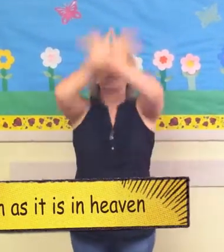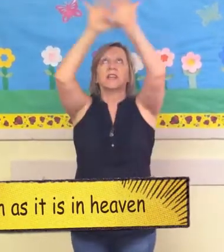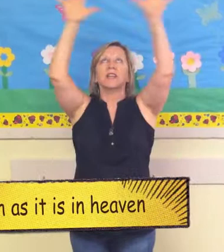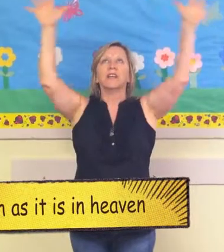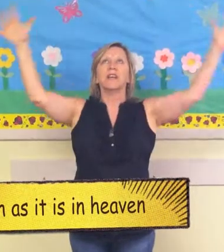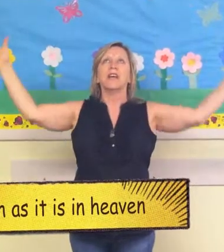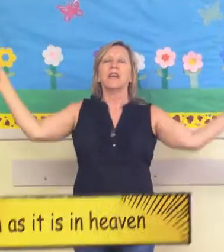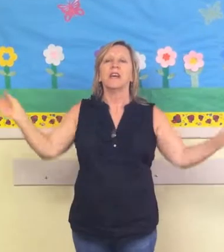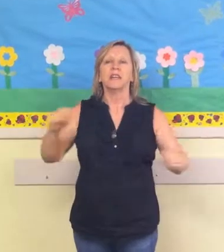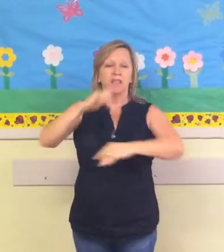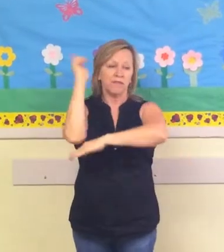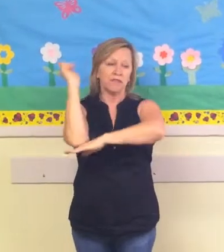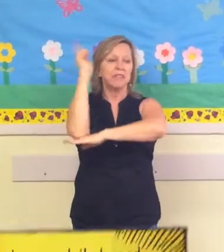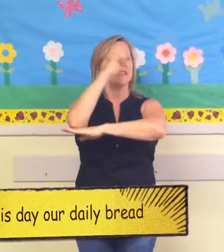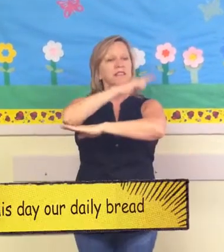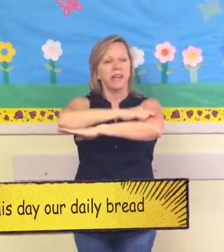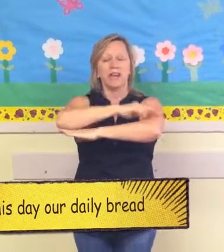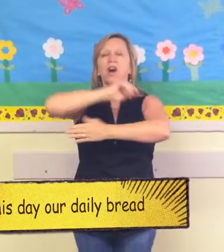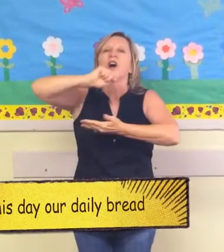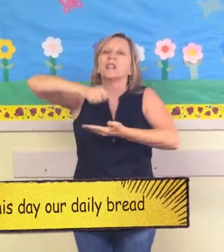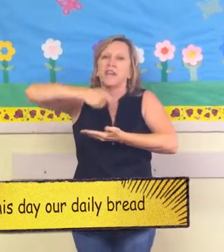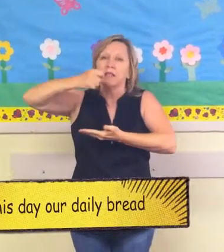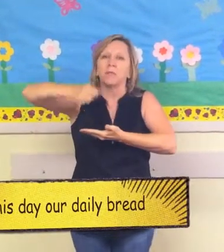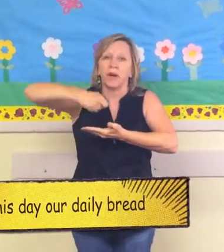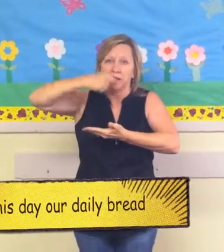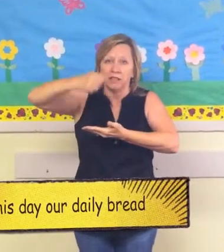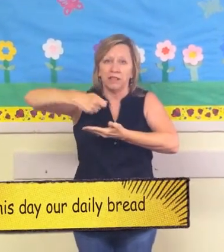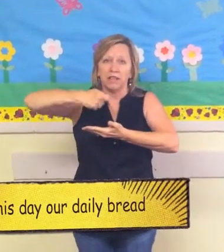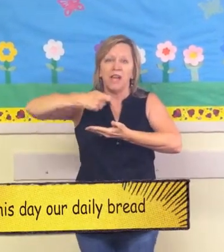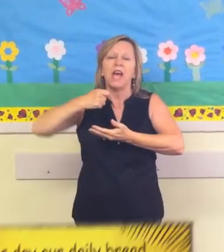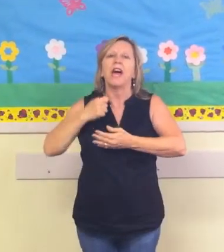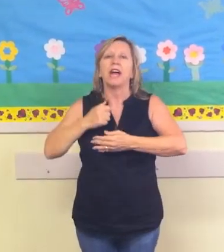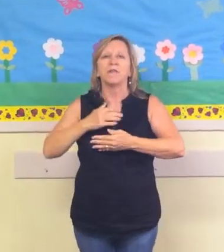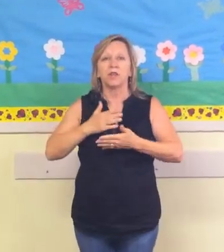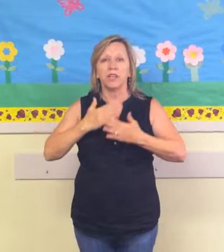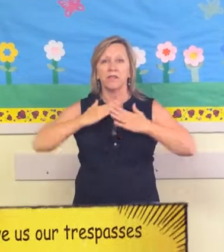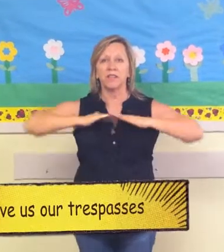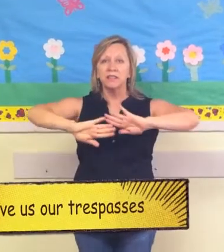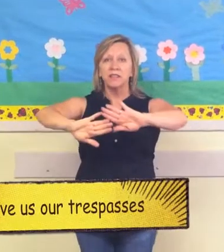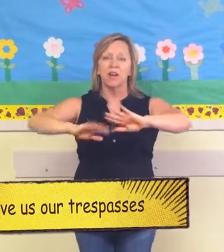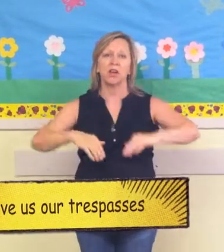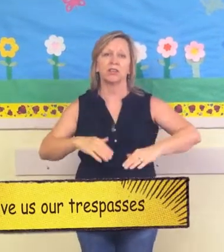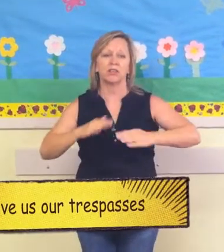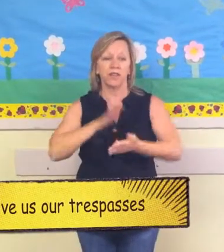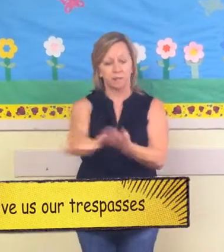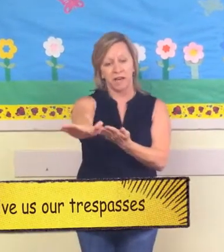heaven. Give us this day our daily bread, and forgive us our